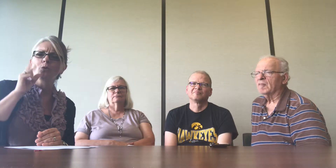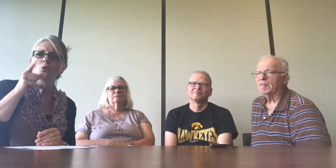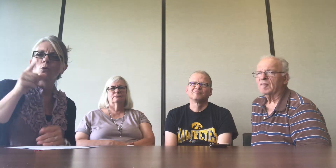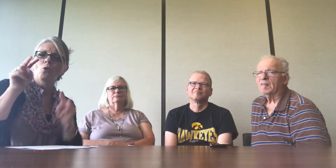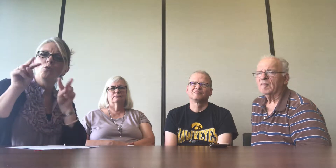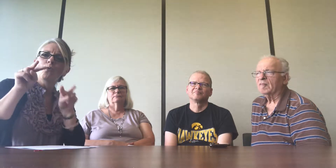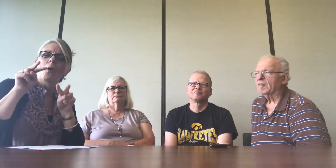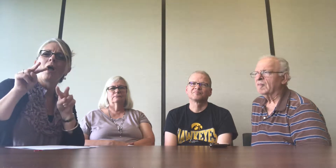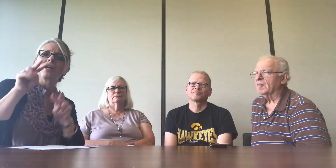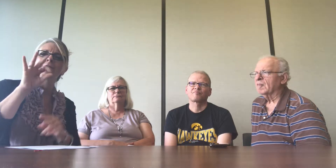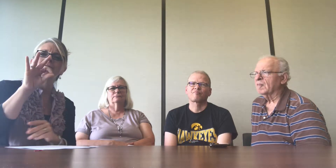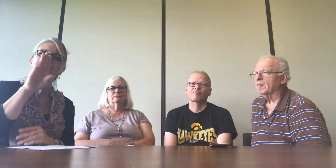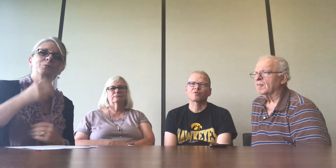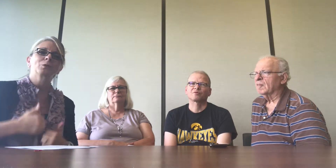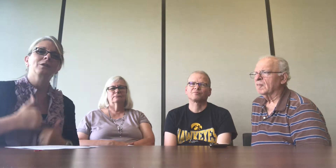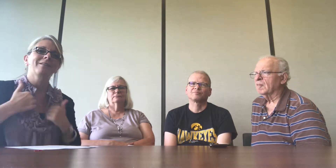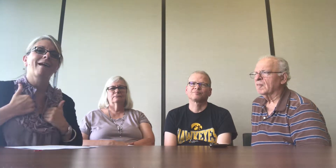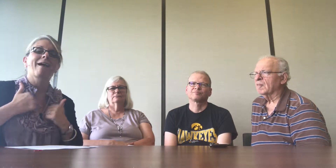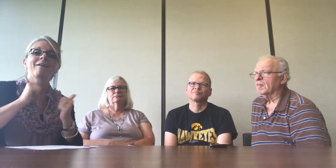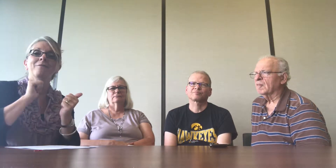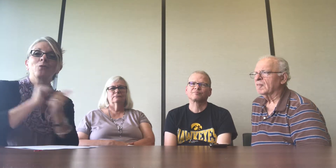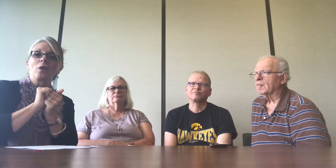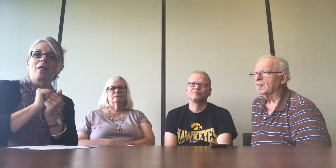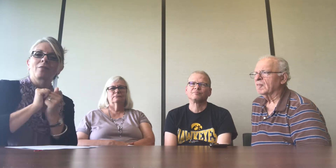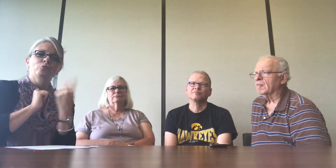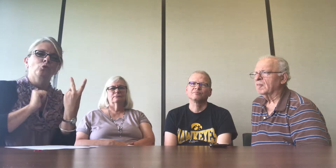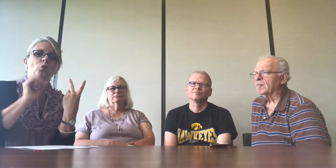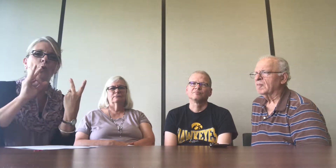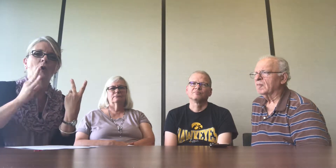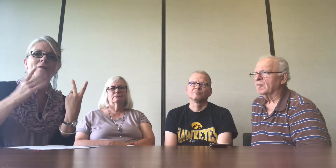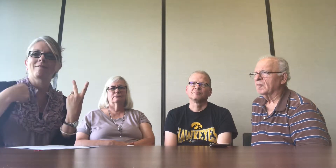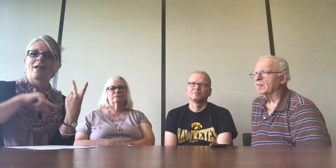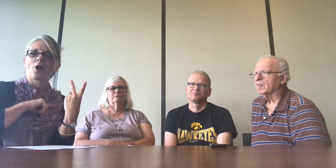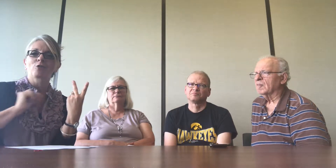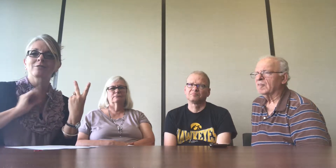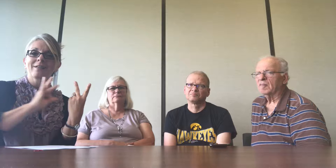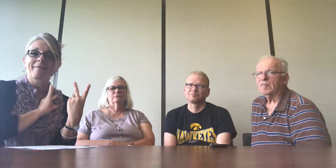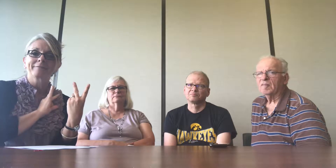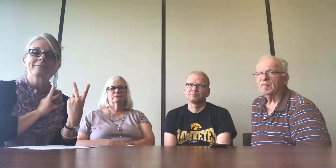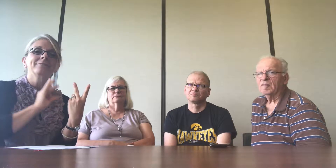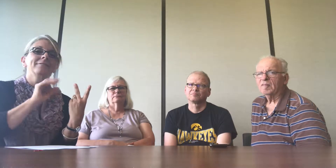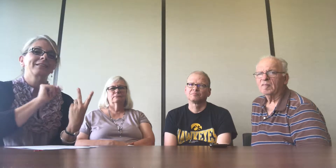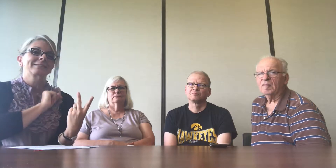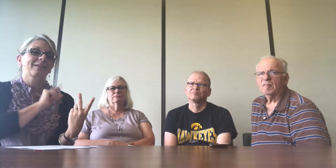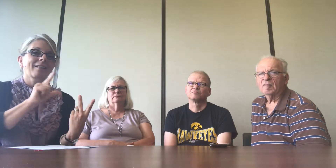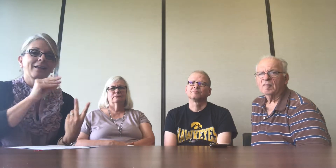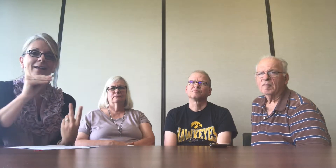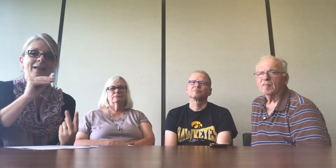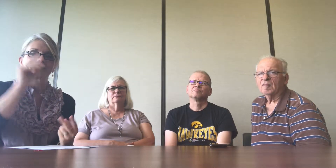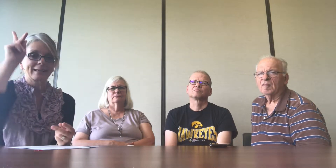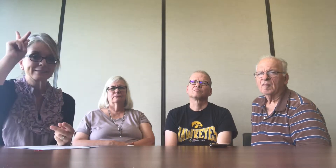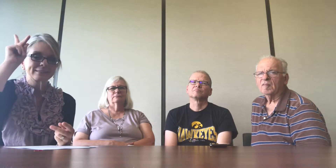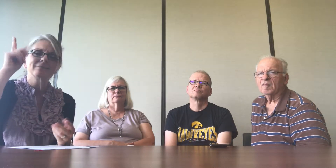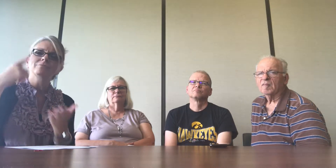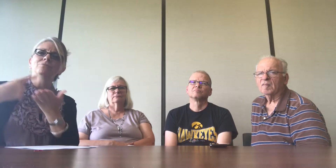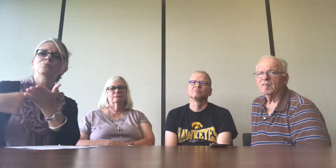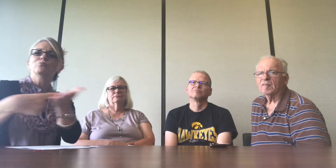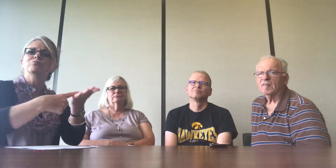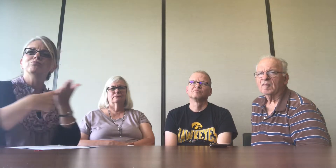2 days ago, we had a Facebook Live post with two of our staff, Talina and